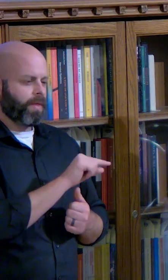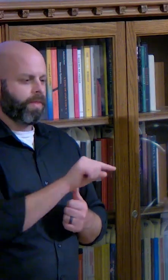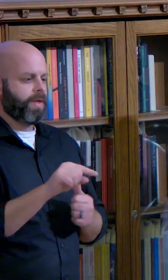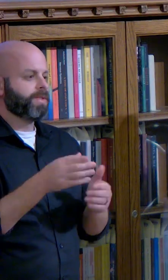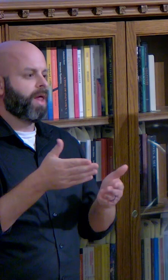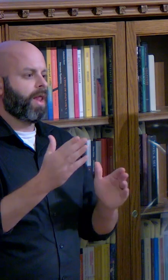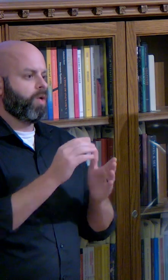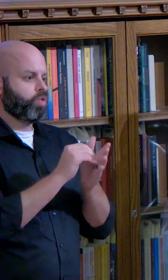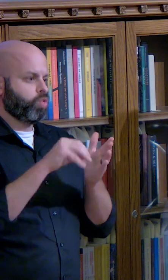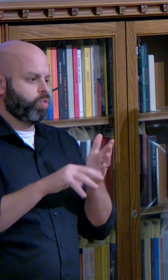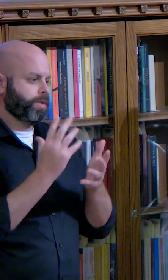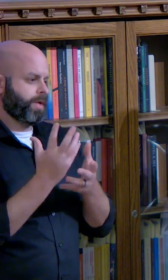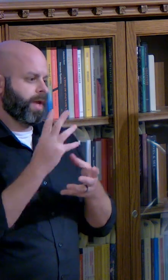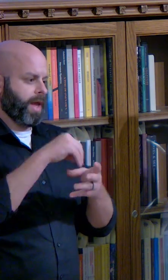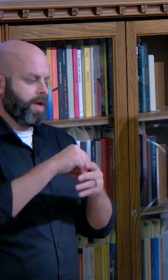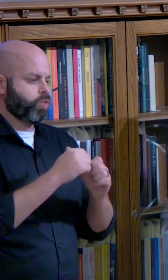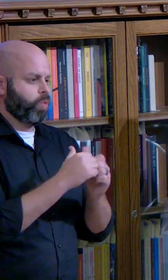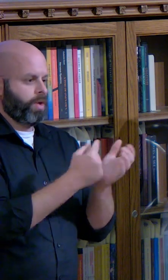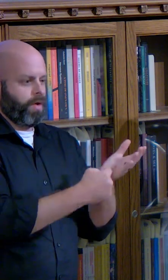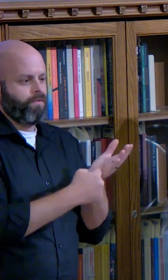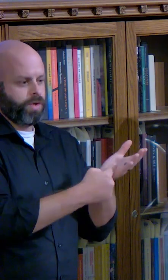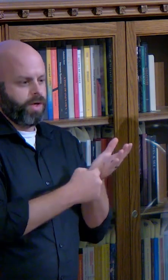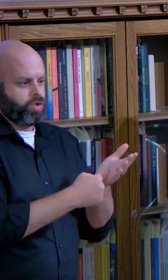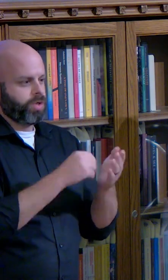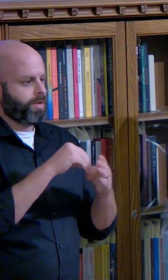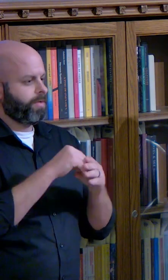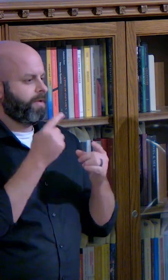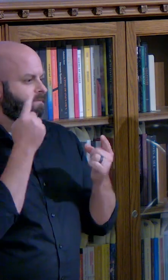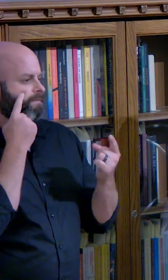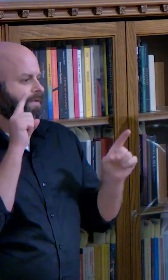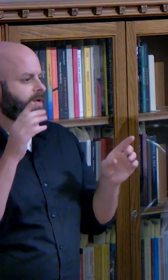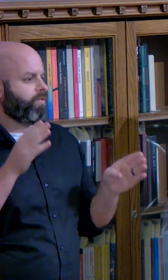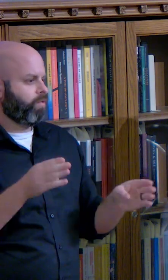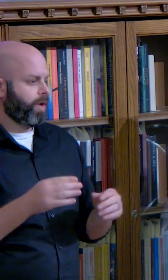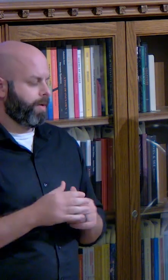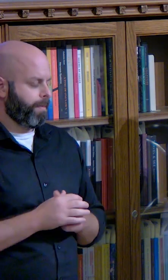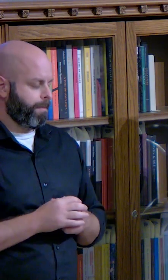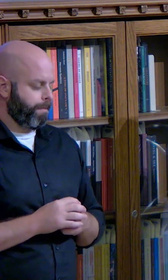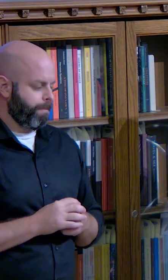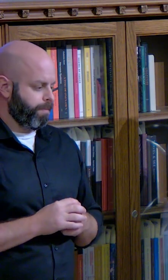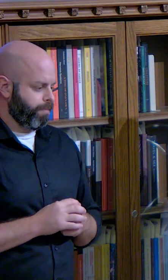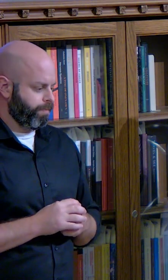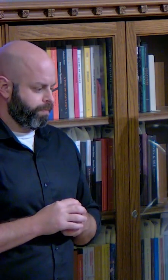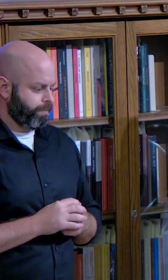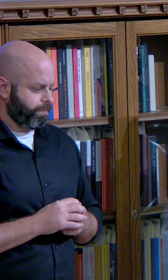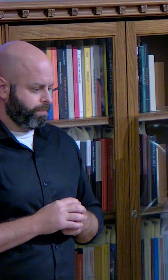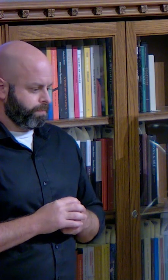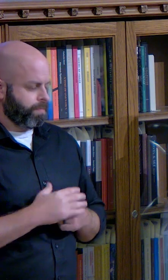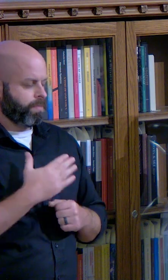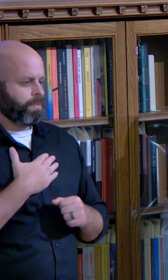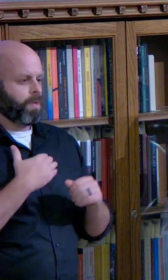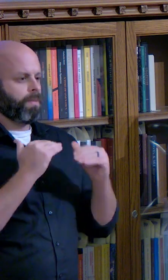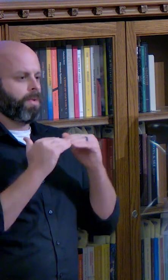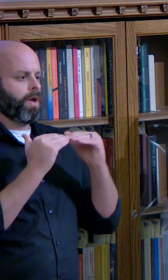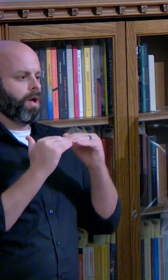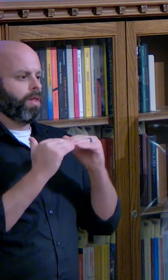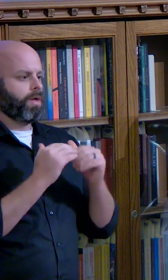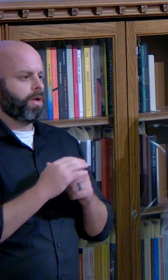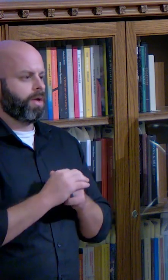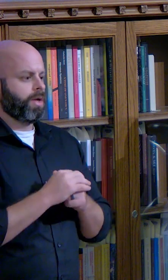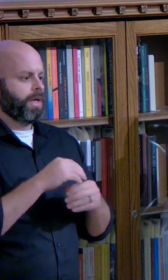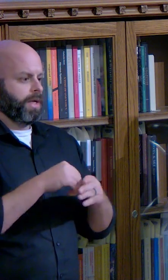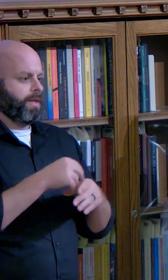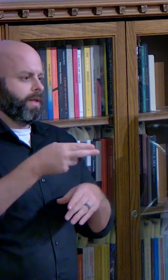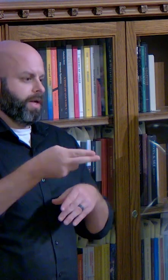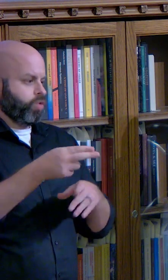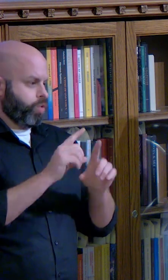students to engage in conversations in an effective way my colleague in the